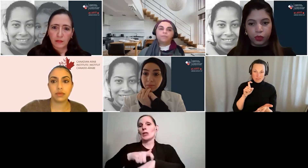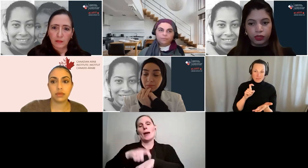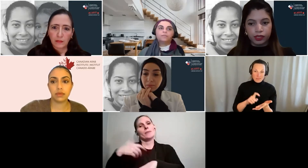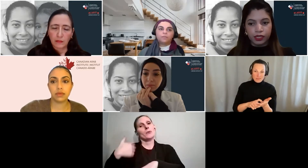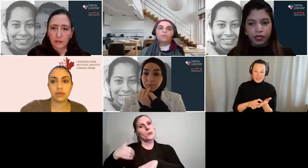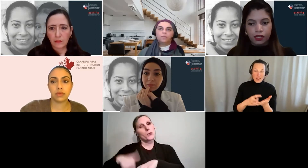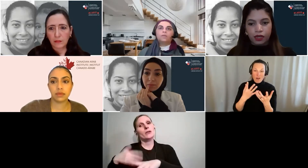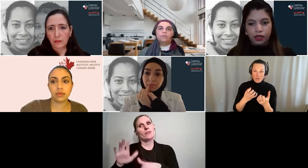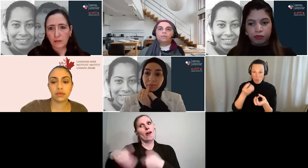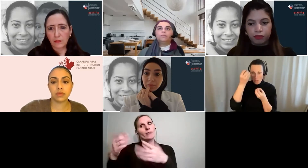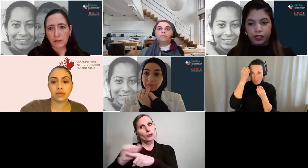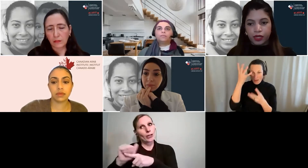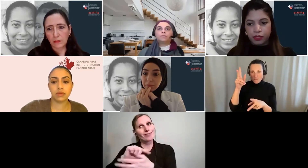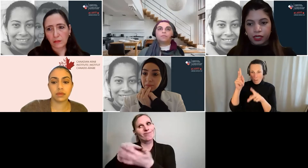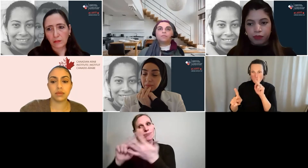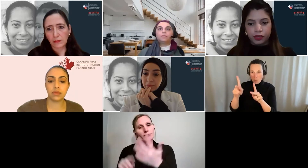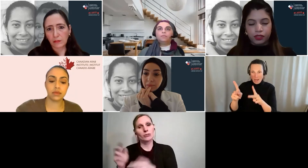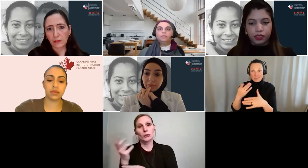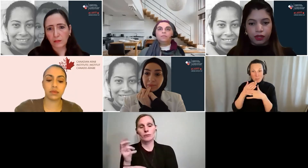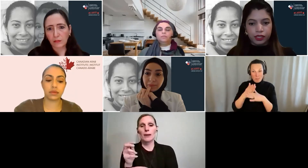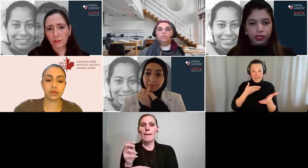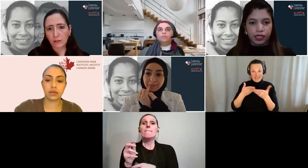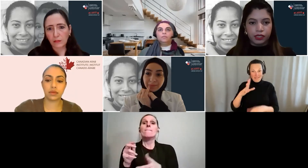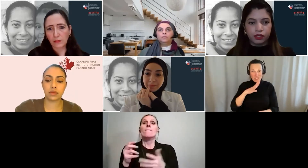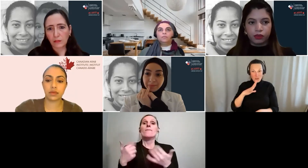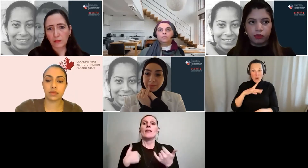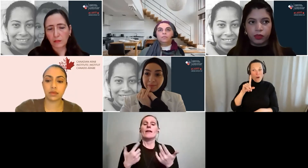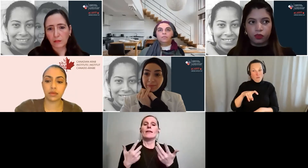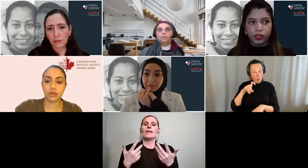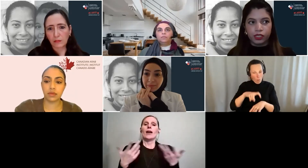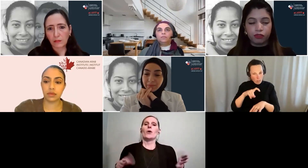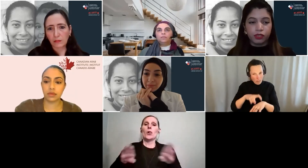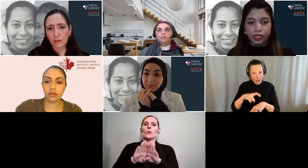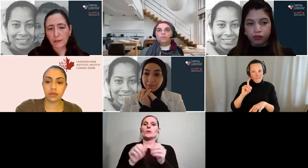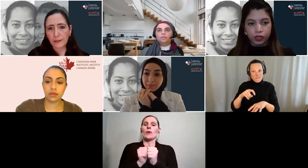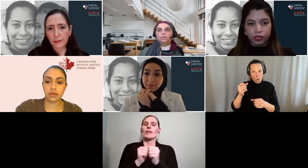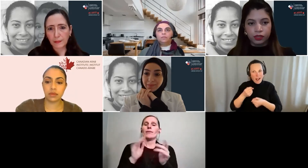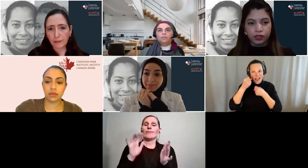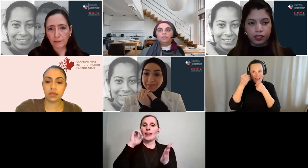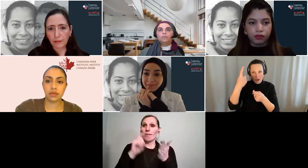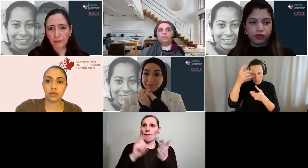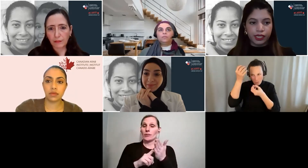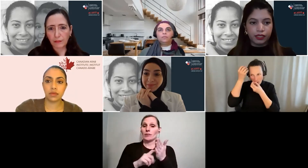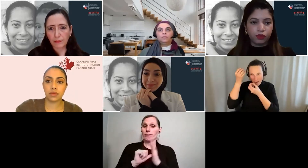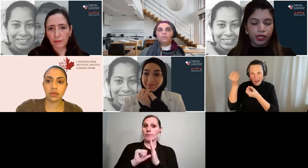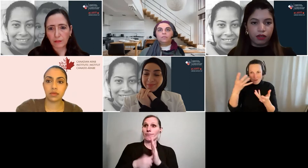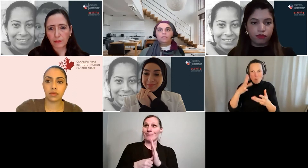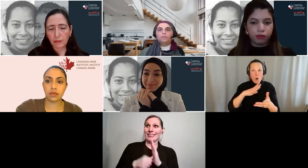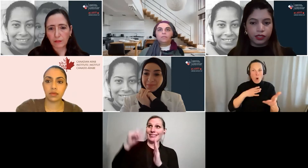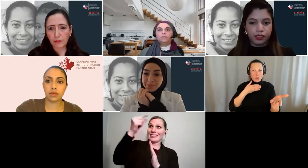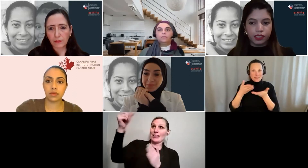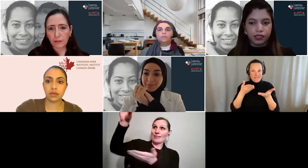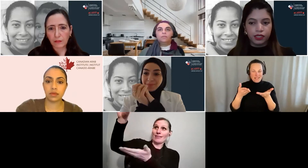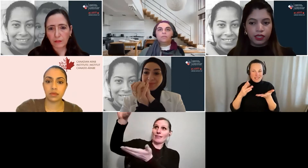very important. I'll wrap it up by just acknowledging that, we have been very fortunate to receive the funding that we have